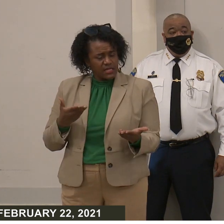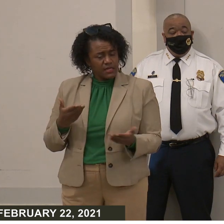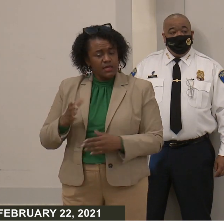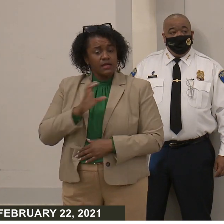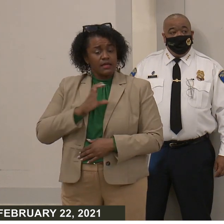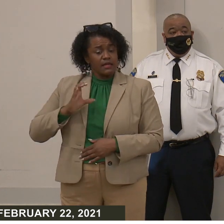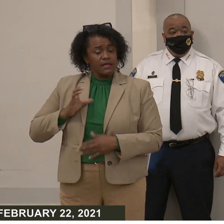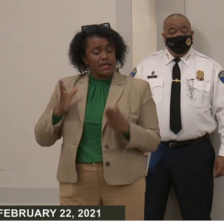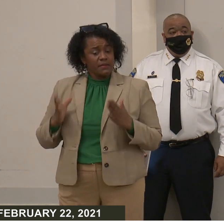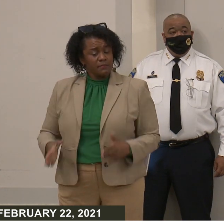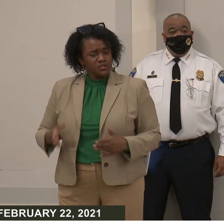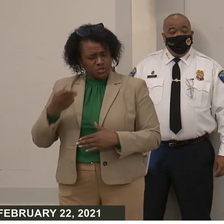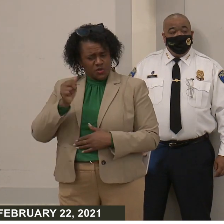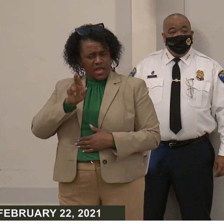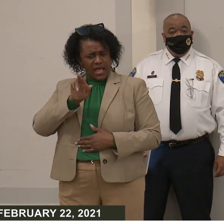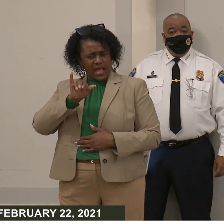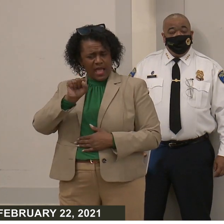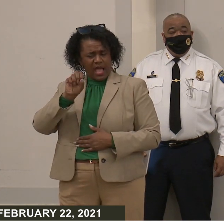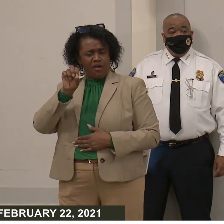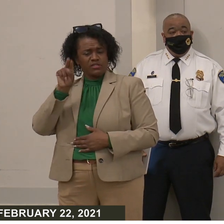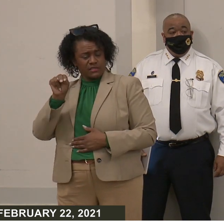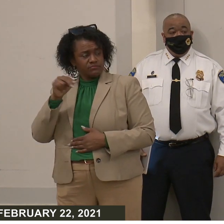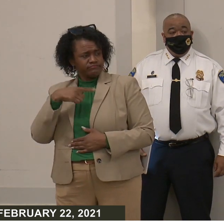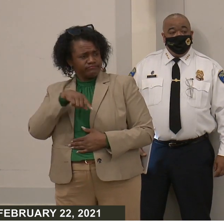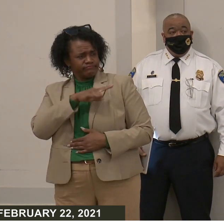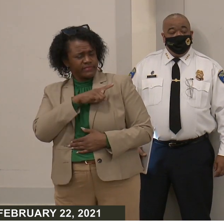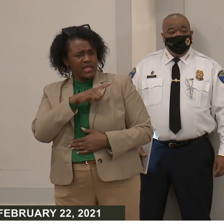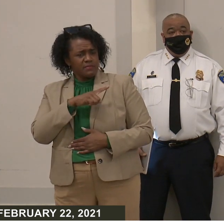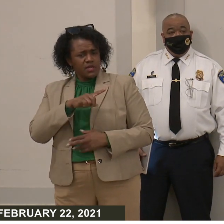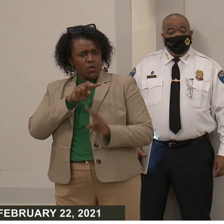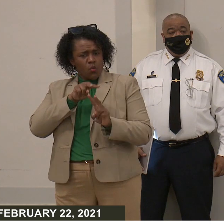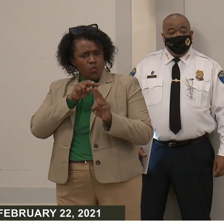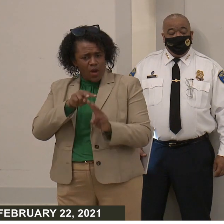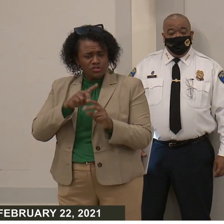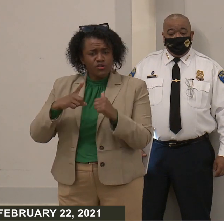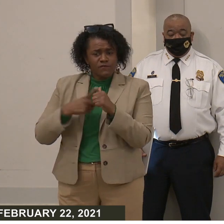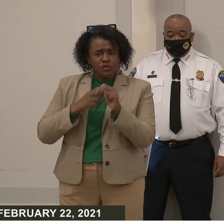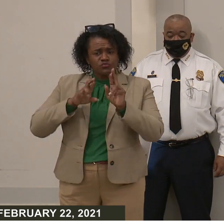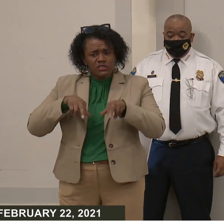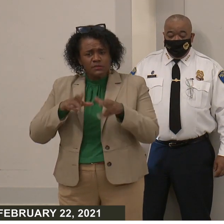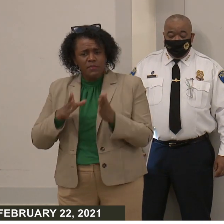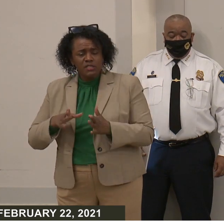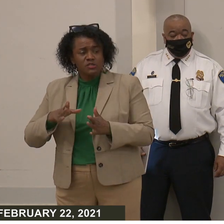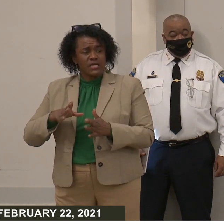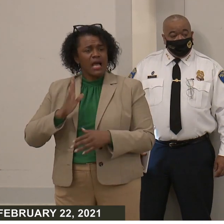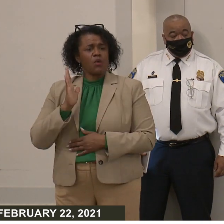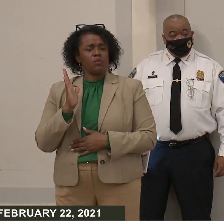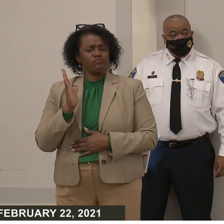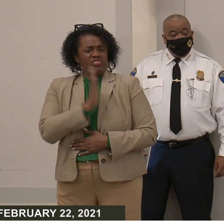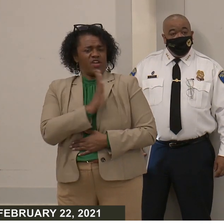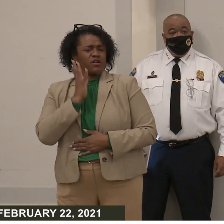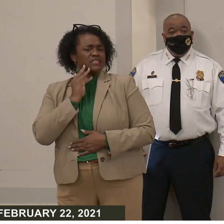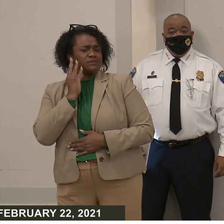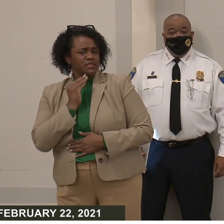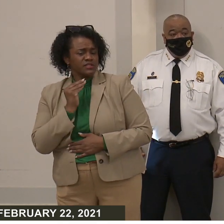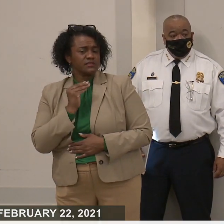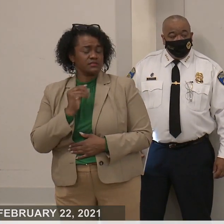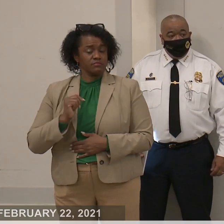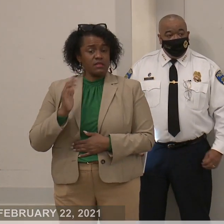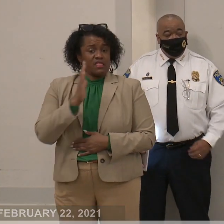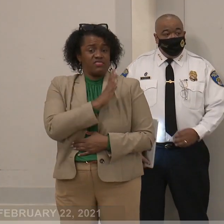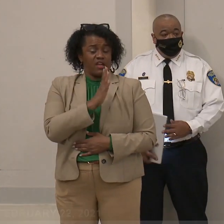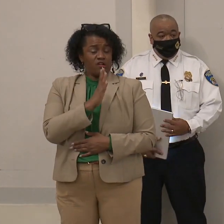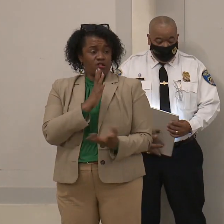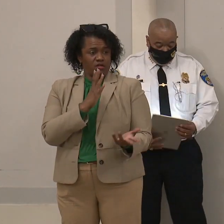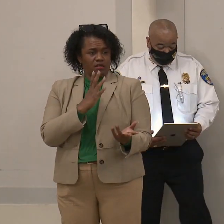and Chief Ford, both who have been vaccinated as first responders, to speak to their experiences and the status of vaccination within